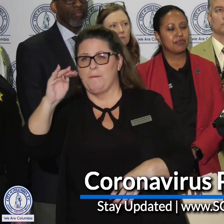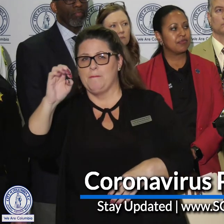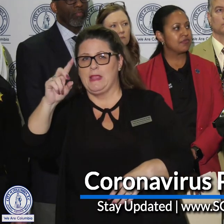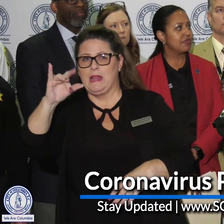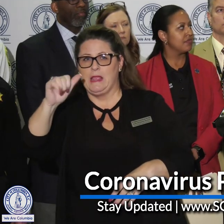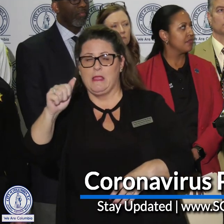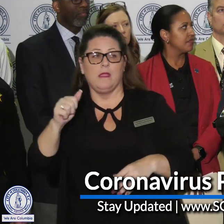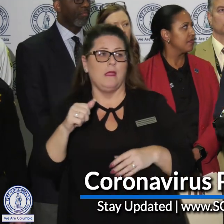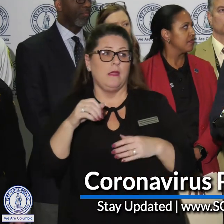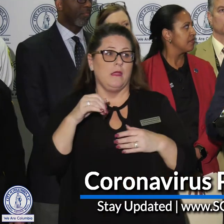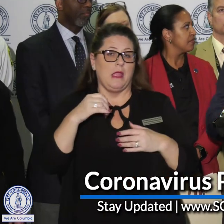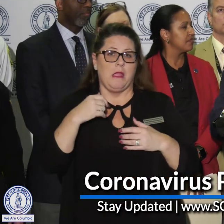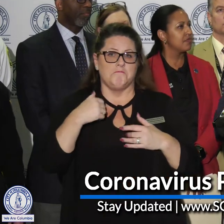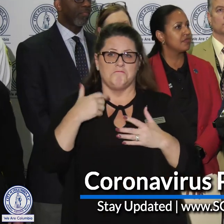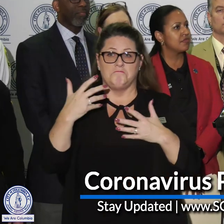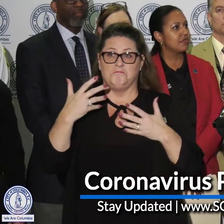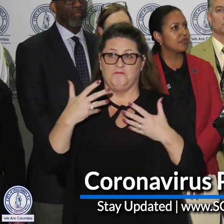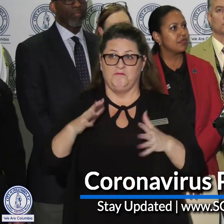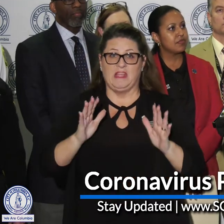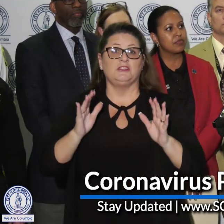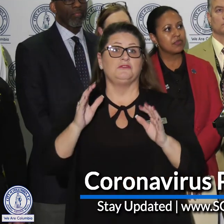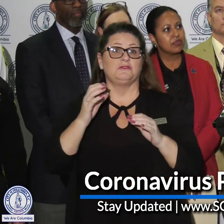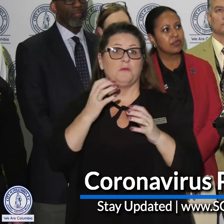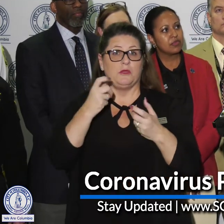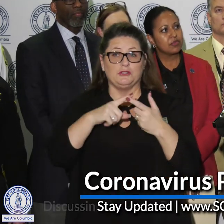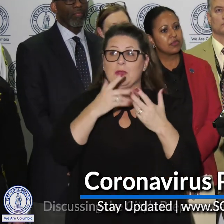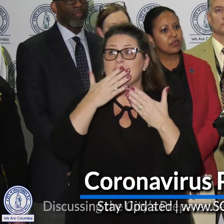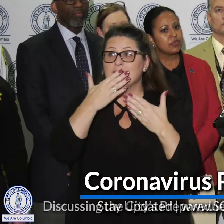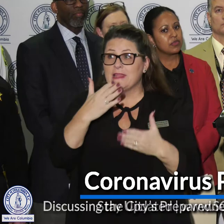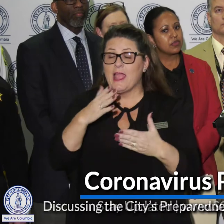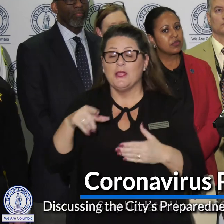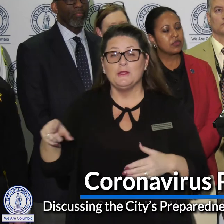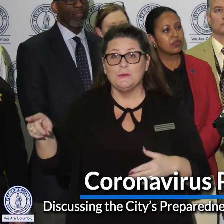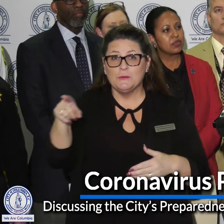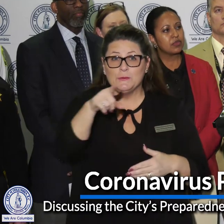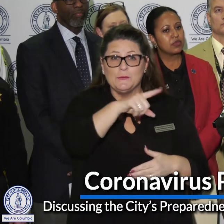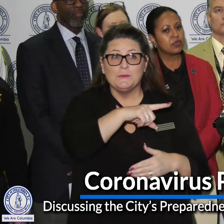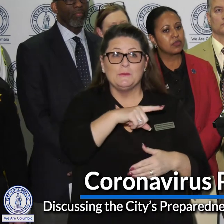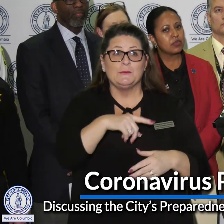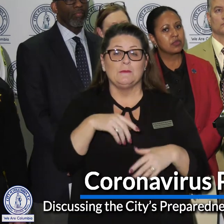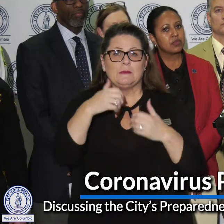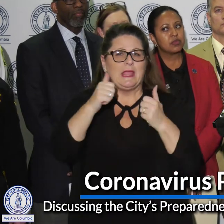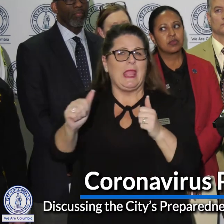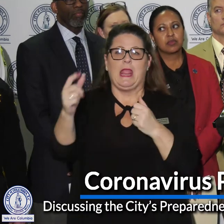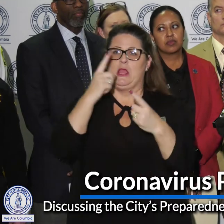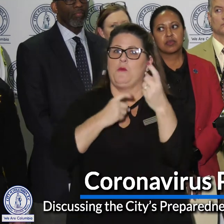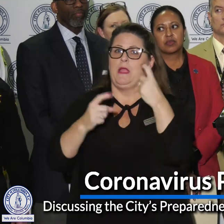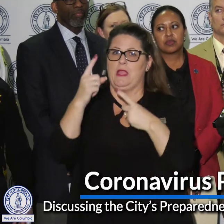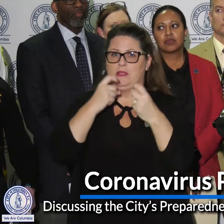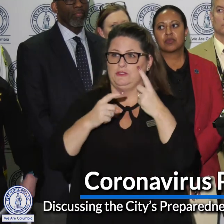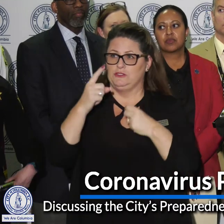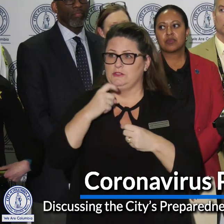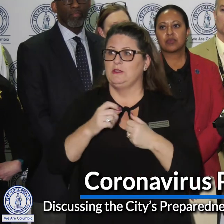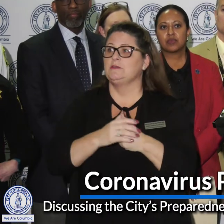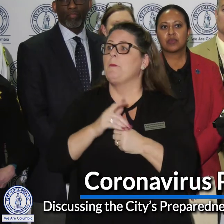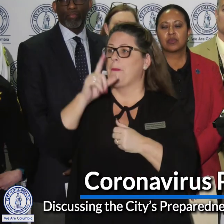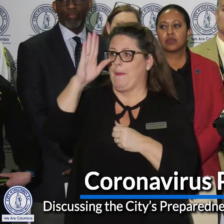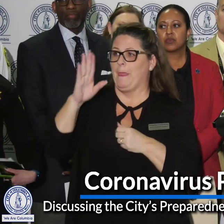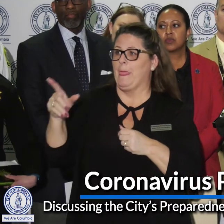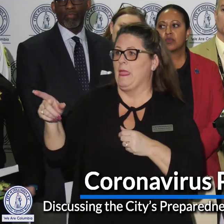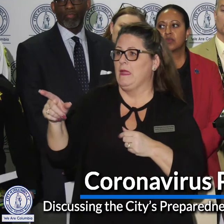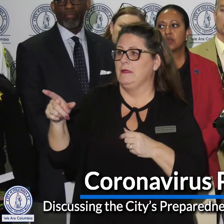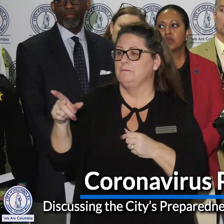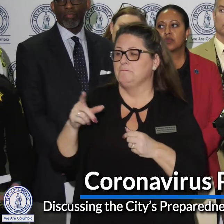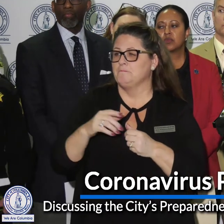says something to contribute. I want to thank everyone here. I want to thank all of you, and I'm happy to take any questions that you might have. Mayor Benjamin,